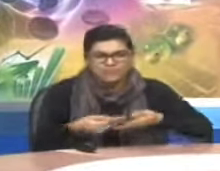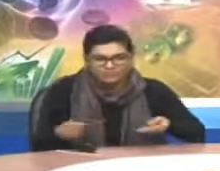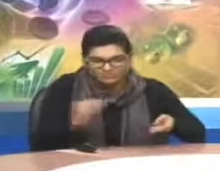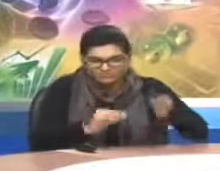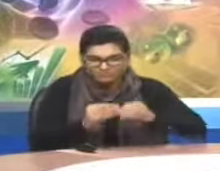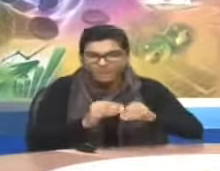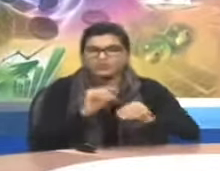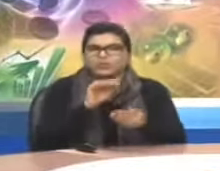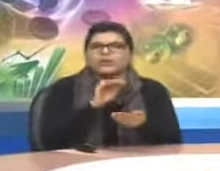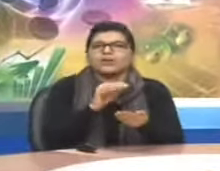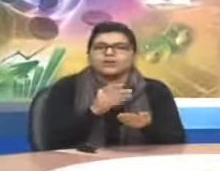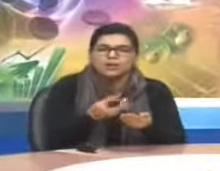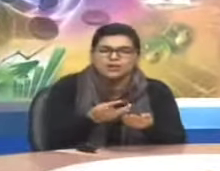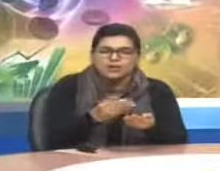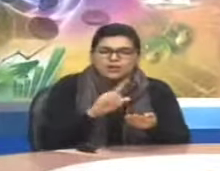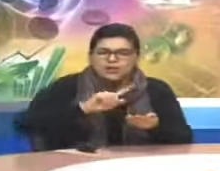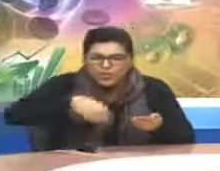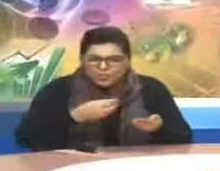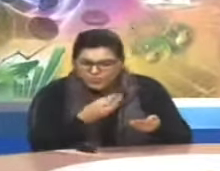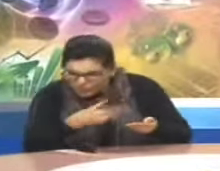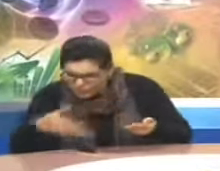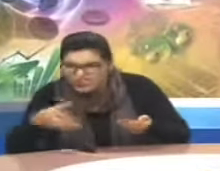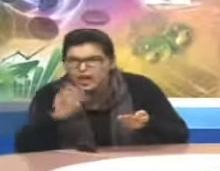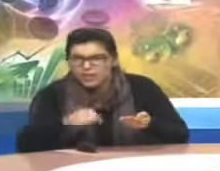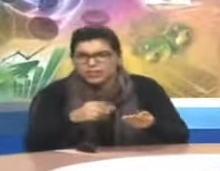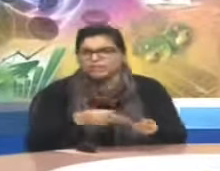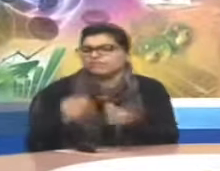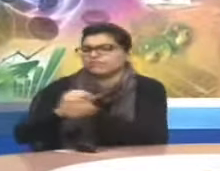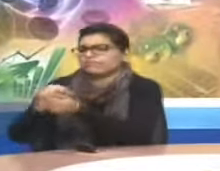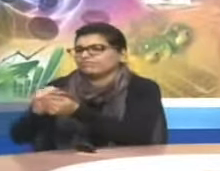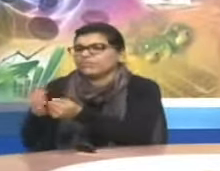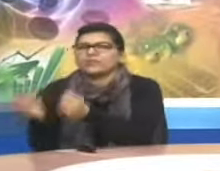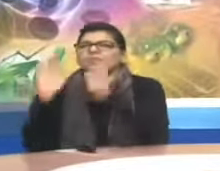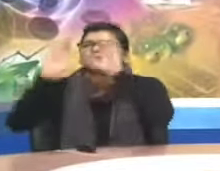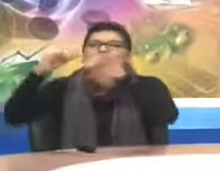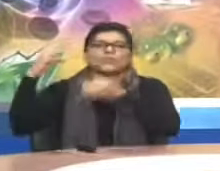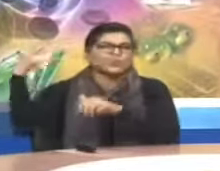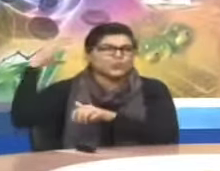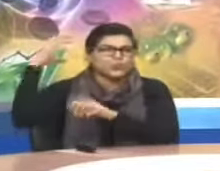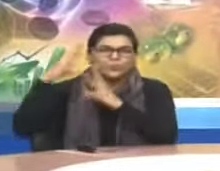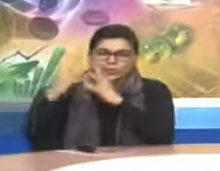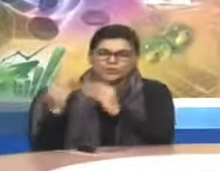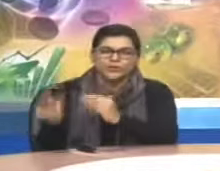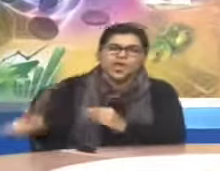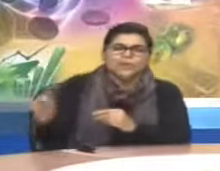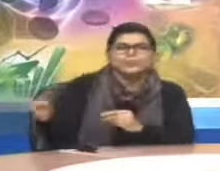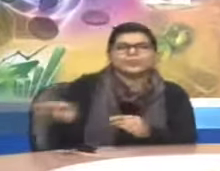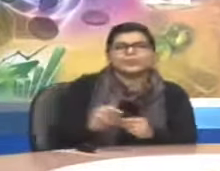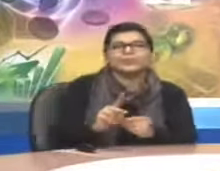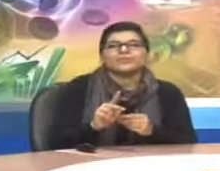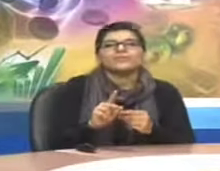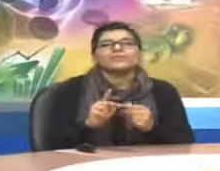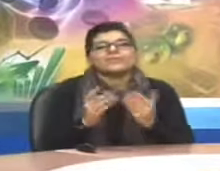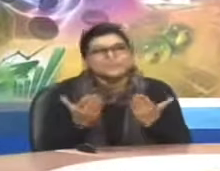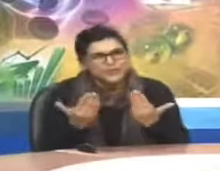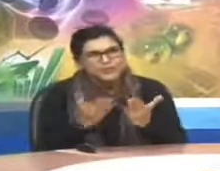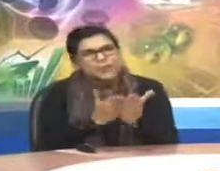clothes, or also sometimes we make the nappies with our old clothes for young